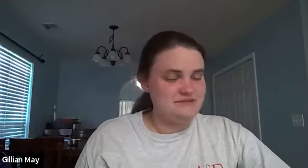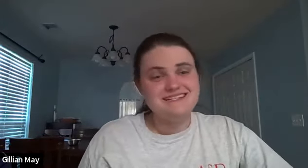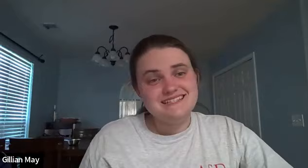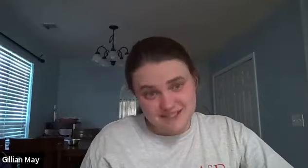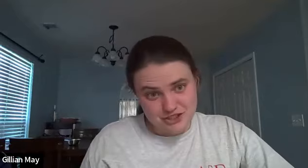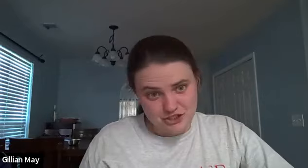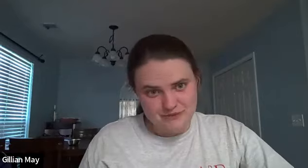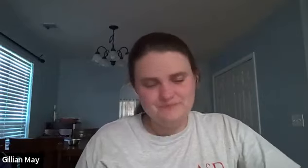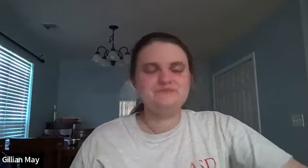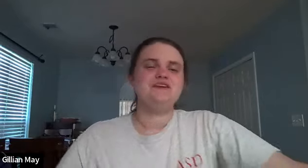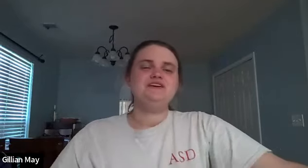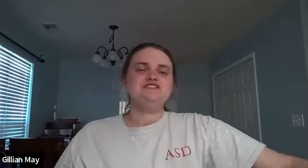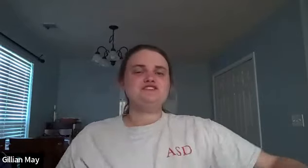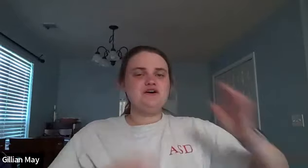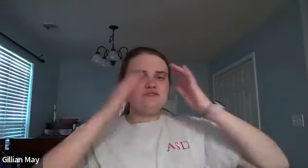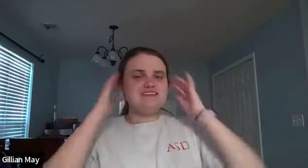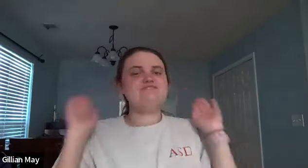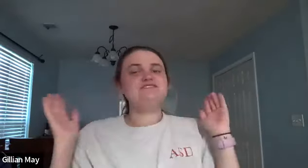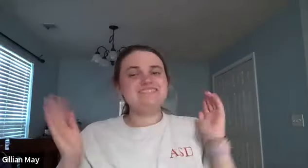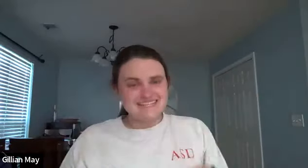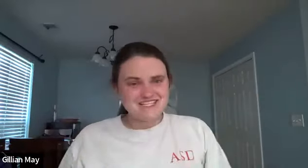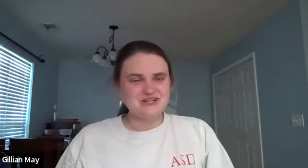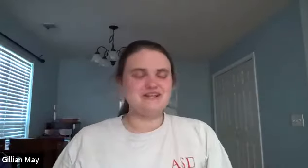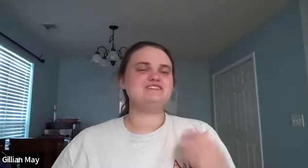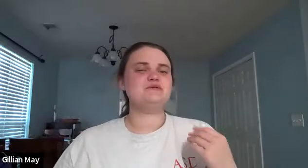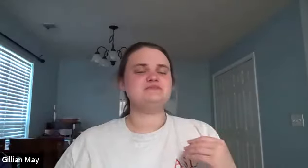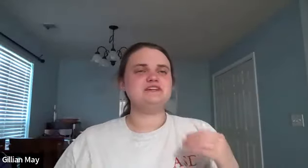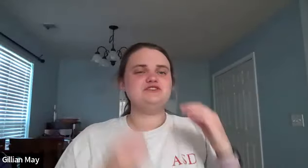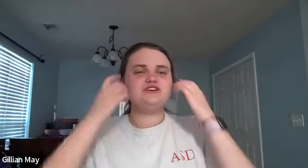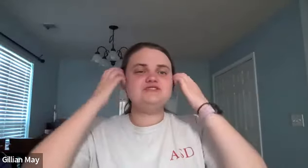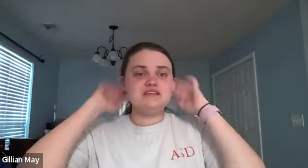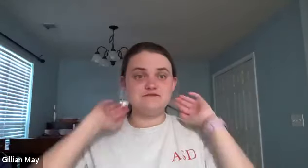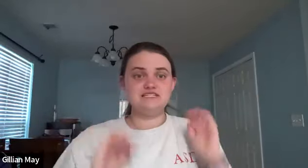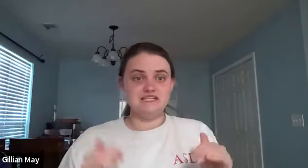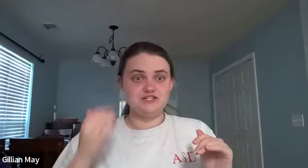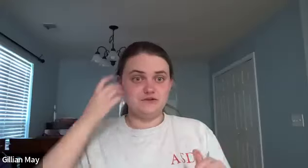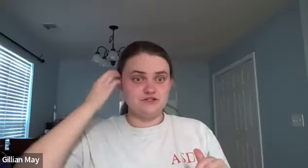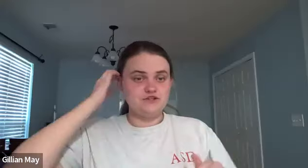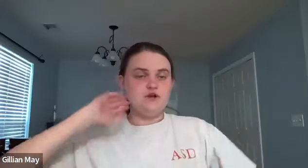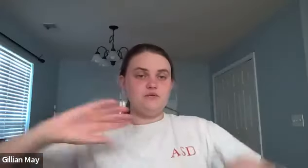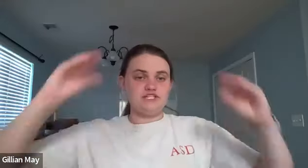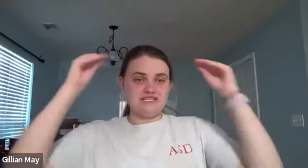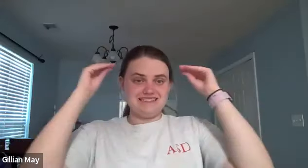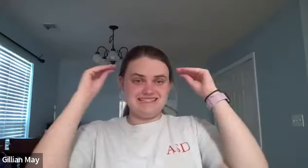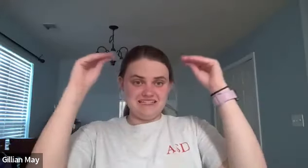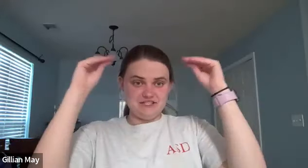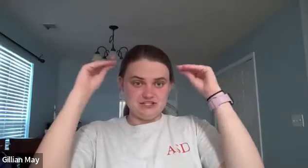be teacher. So the sign for teacher is going to be, you're going to do the sign for teach first, which is teach.